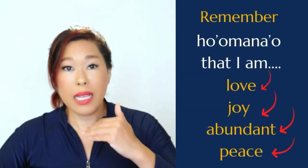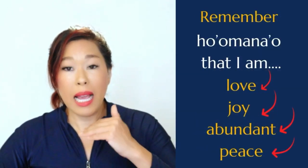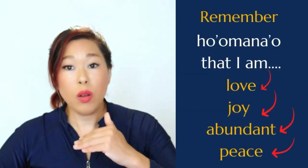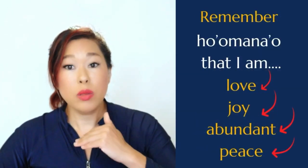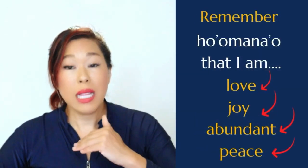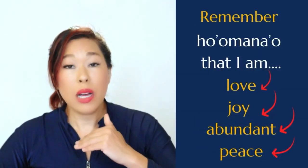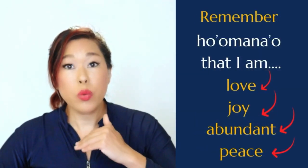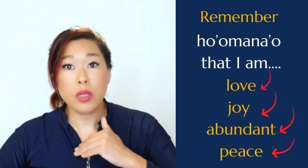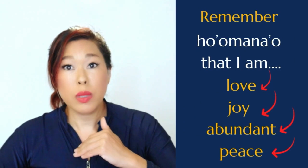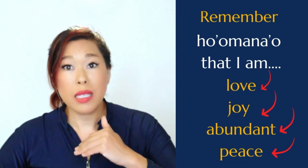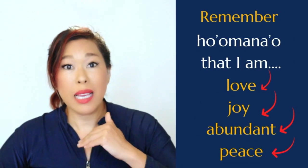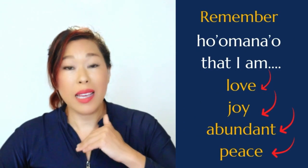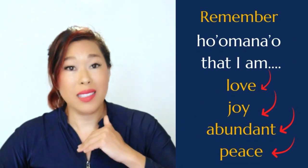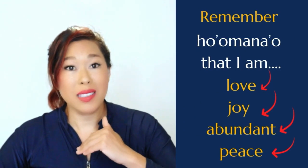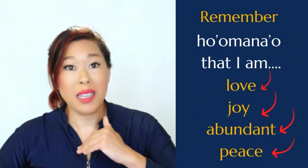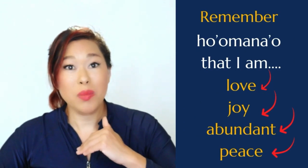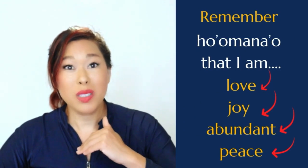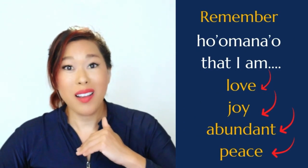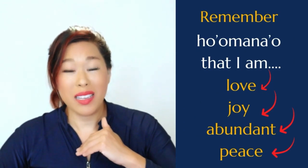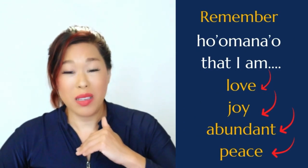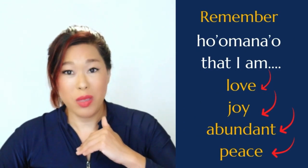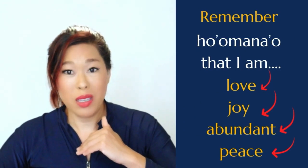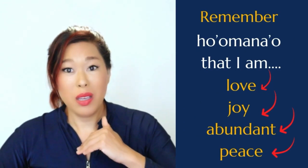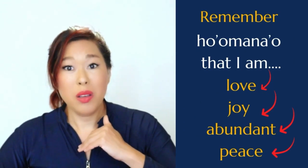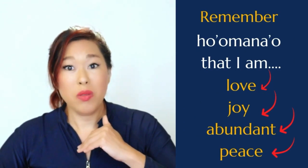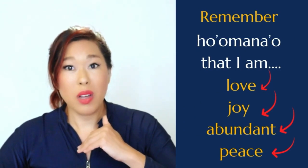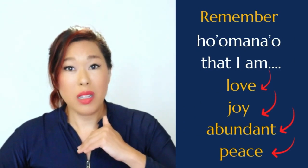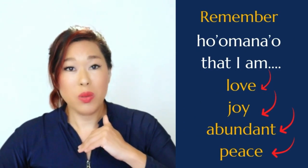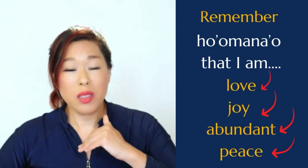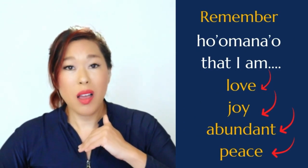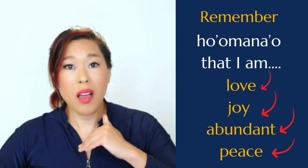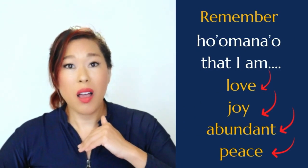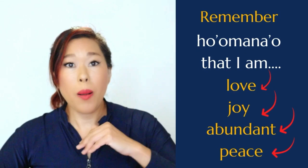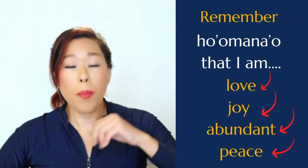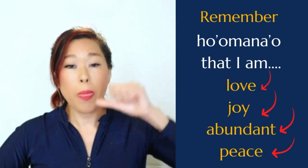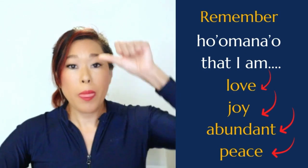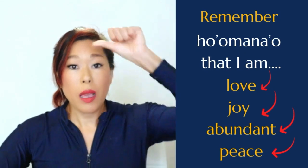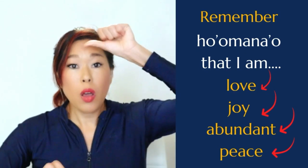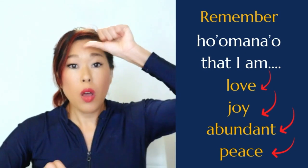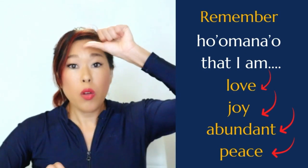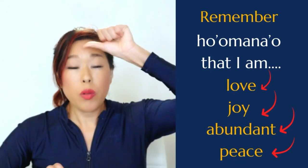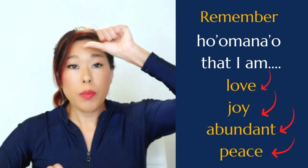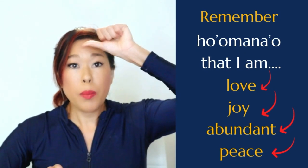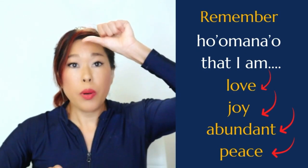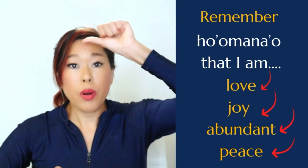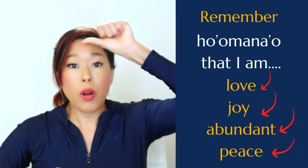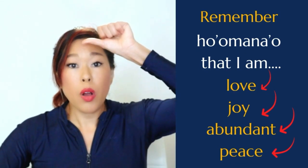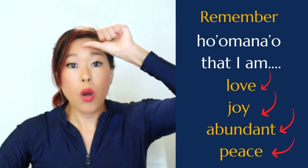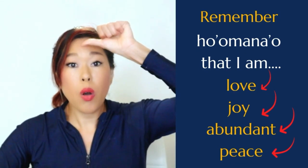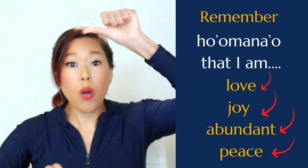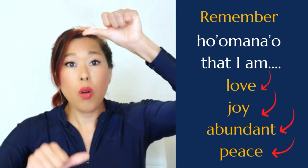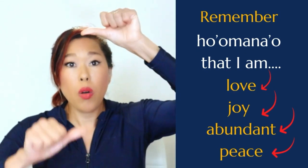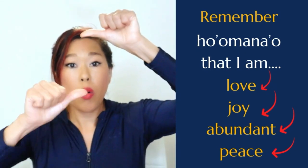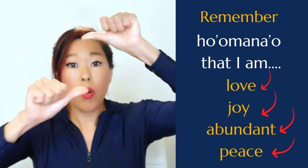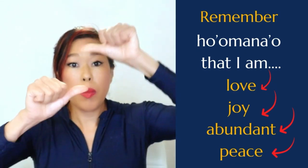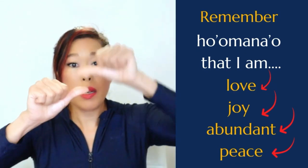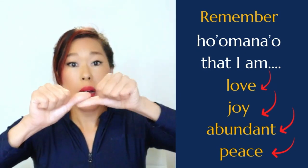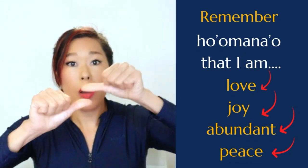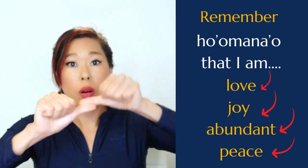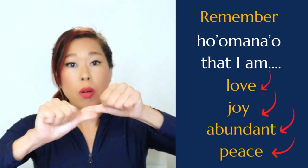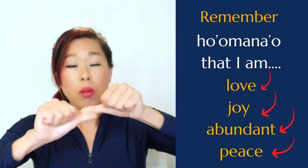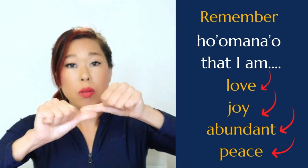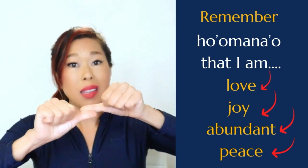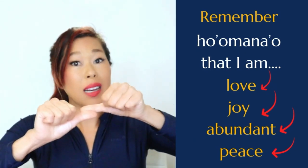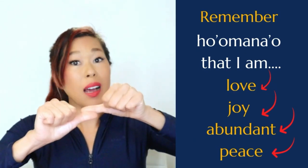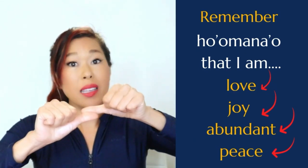say it out loud with me at the same time. Follow along. Remember,